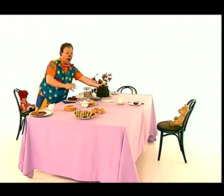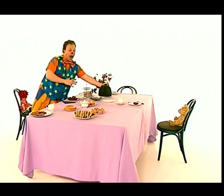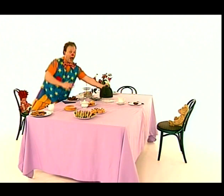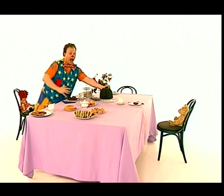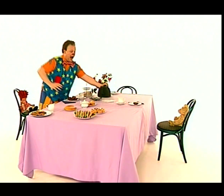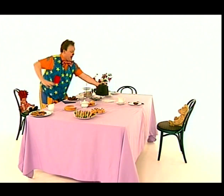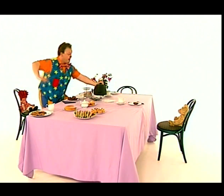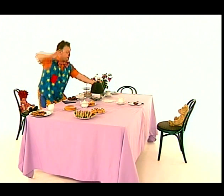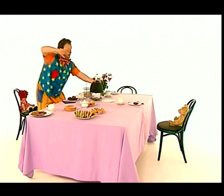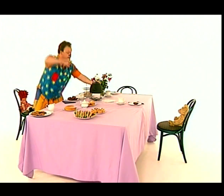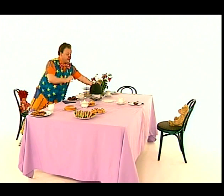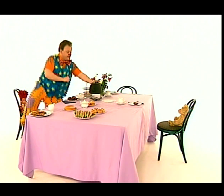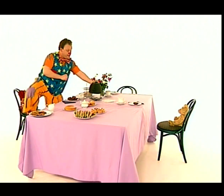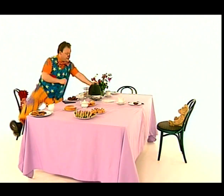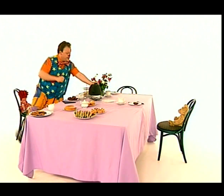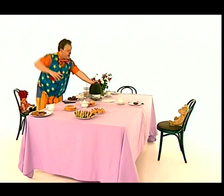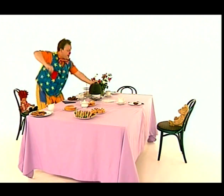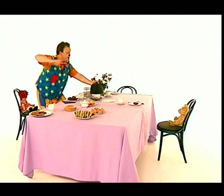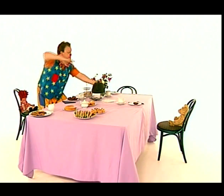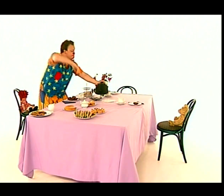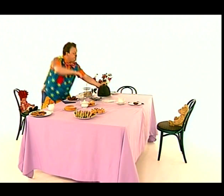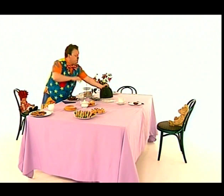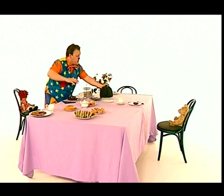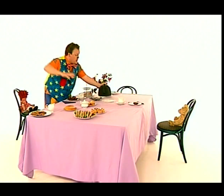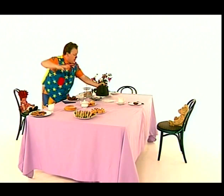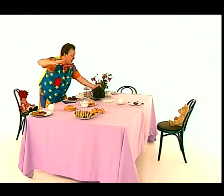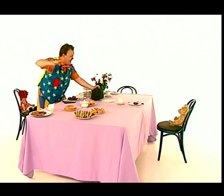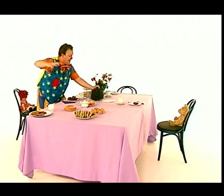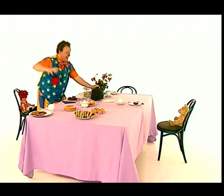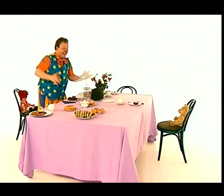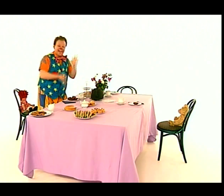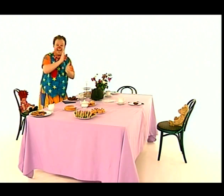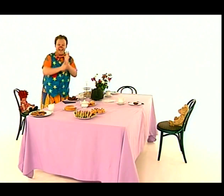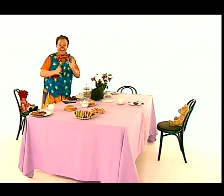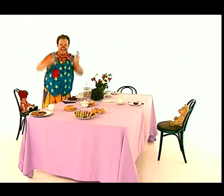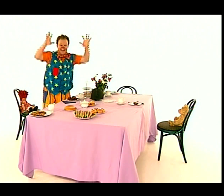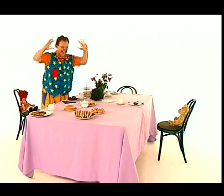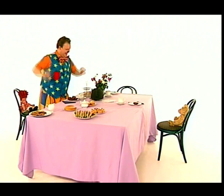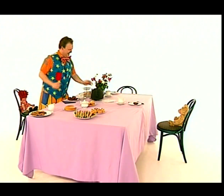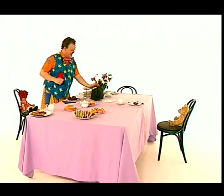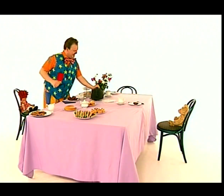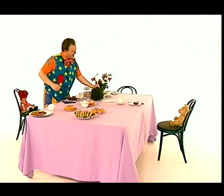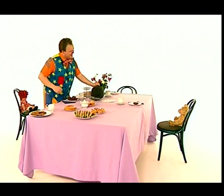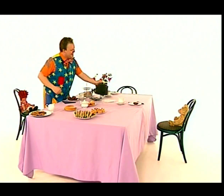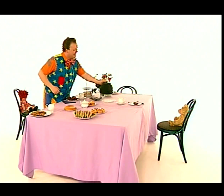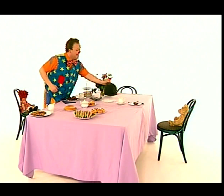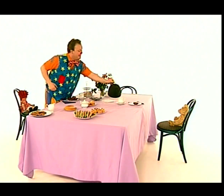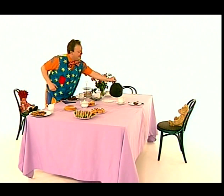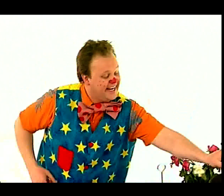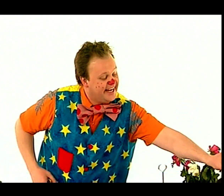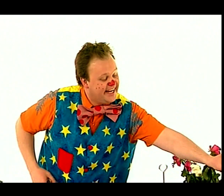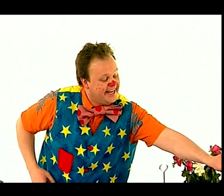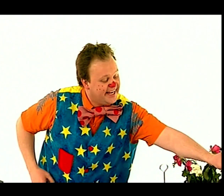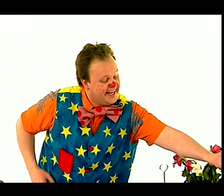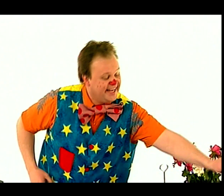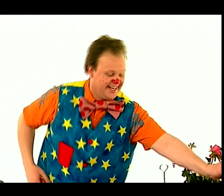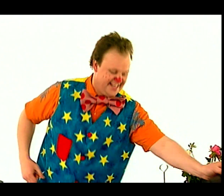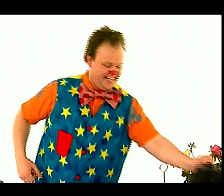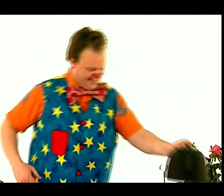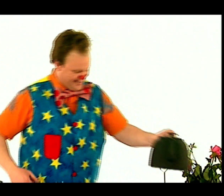put the kettle on. Mr. Tumble, put the kettle on. You can all have tea. Bye-bye,